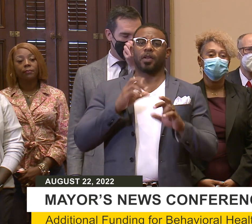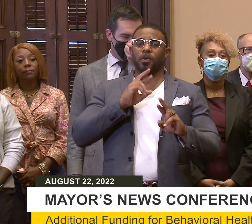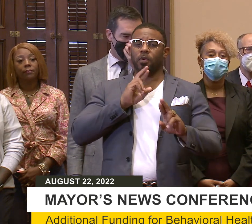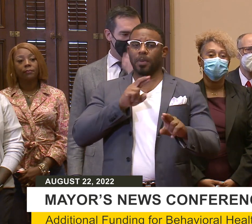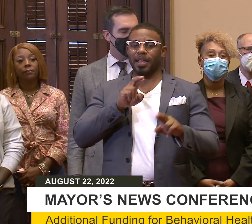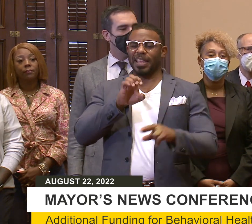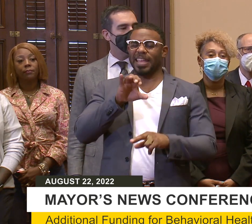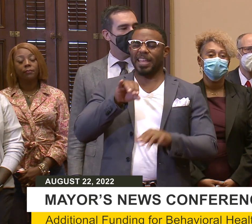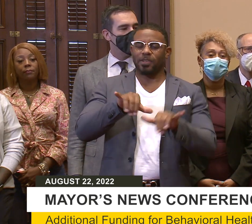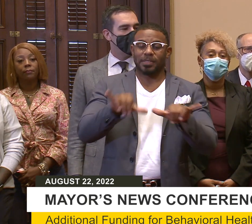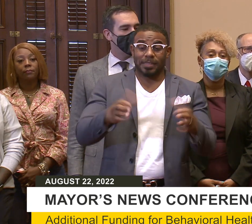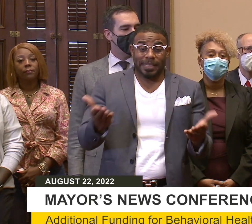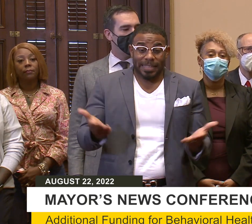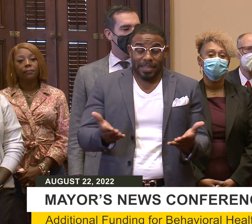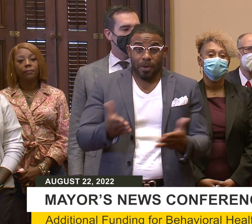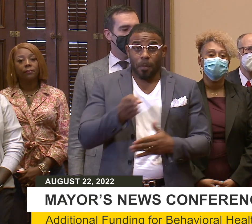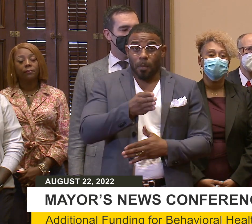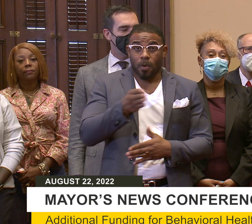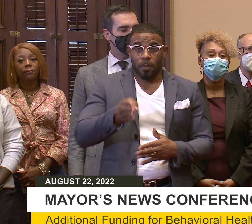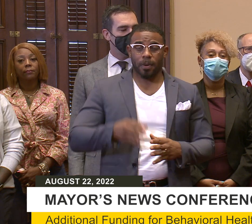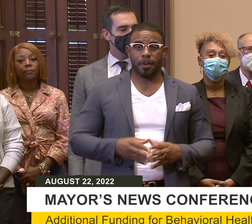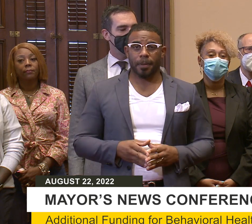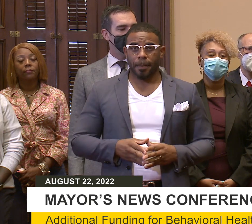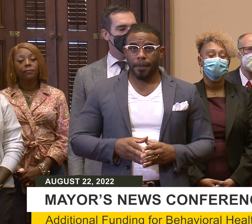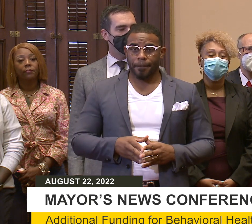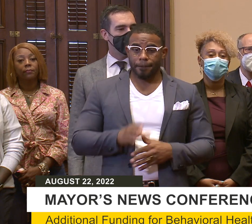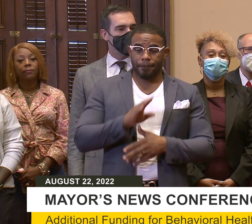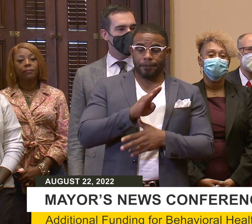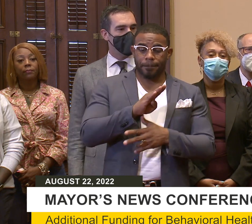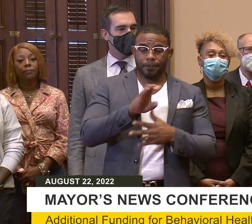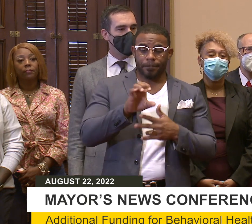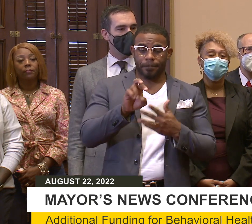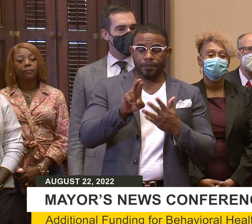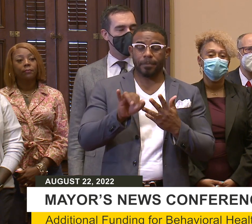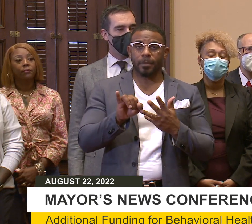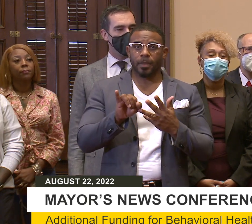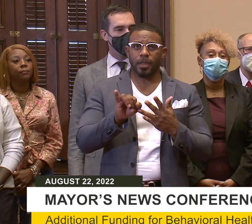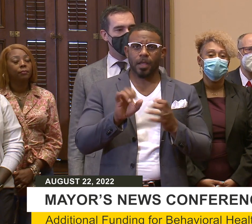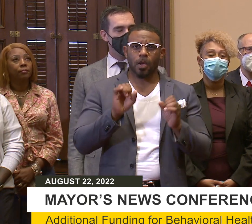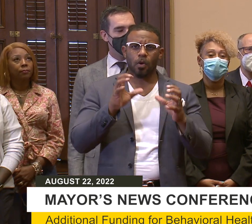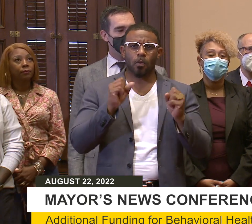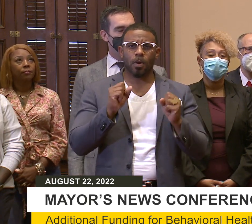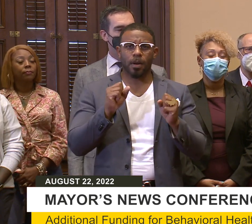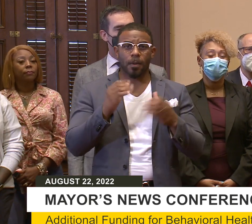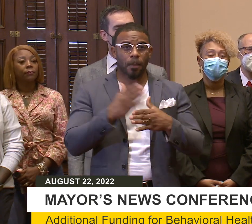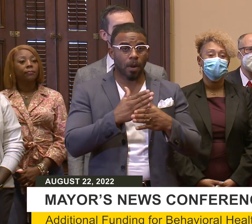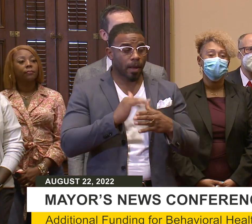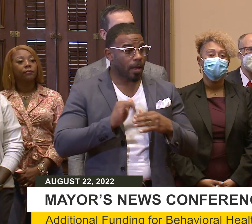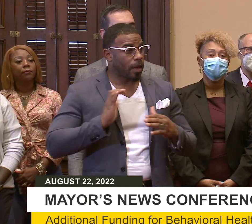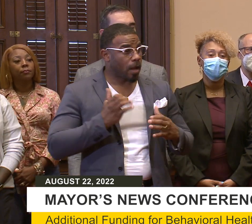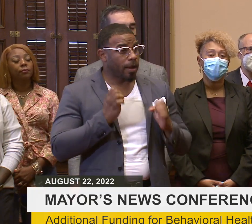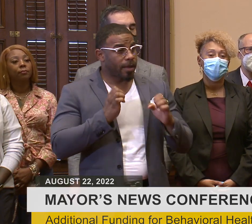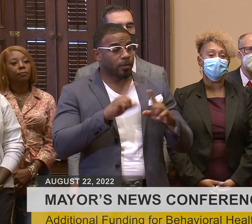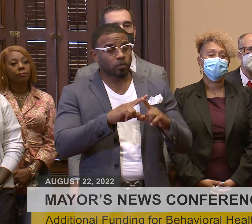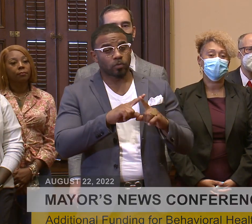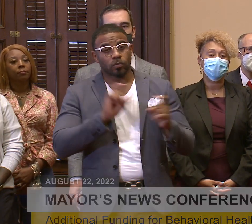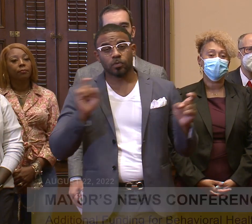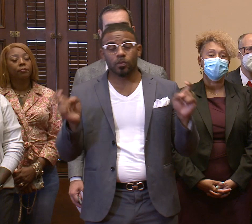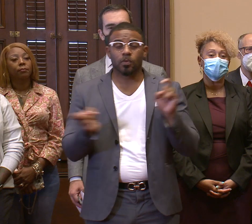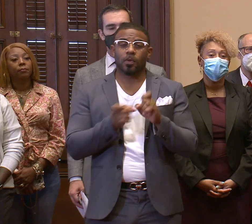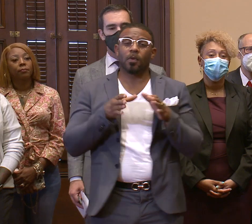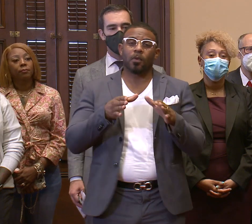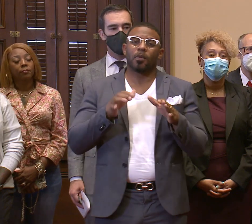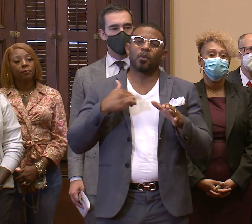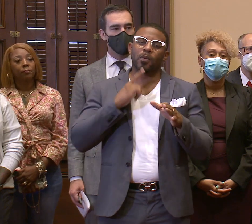response ecosystem here in Baltimore. BCRI has been an incredible partner in our efforts to transform the